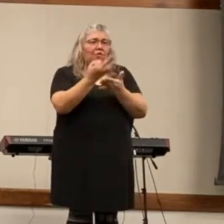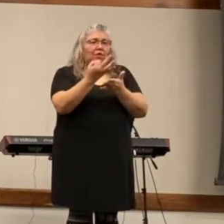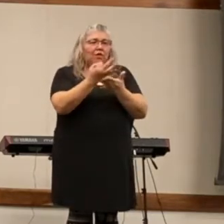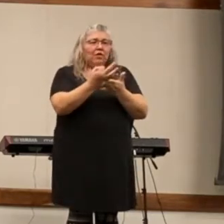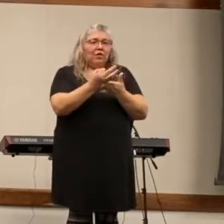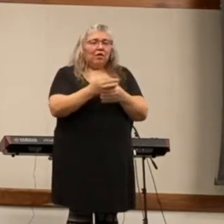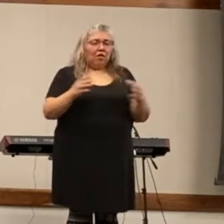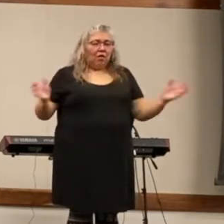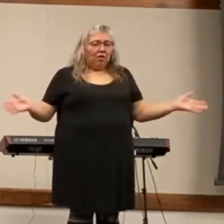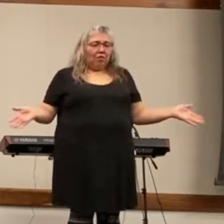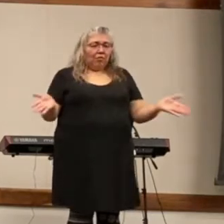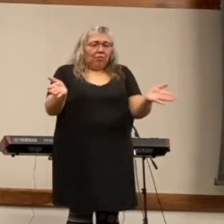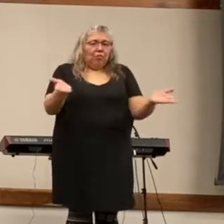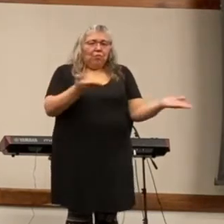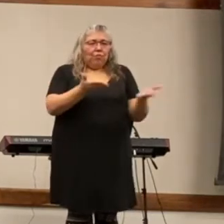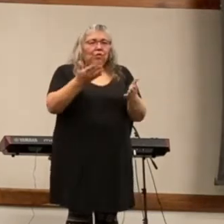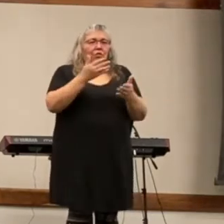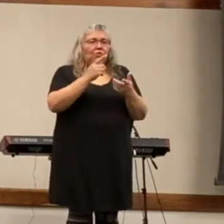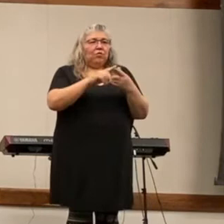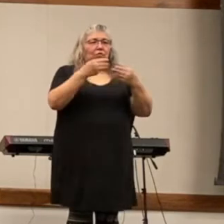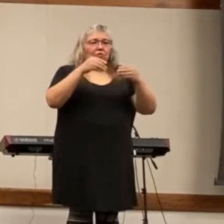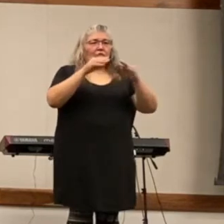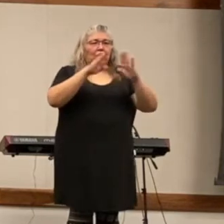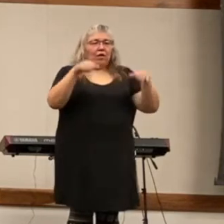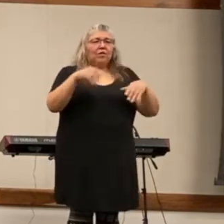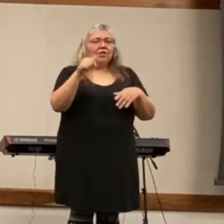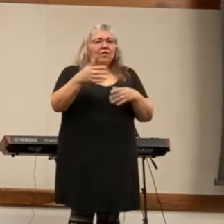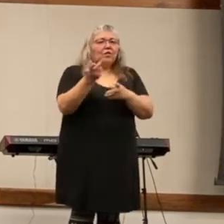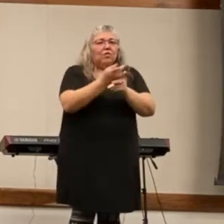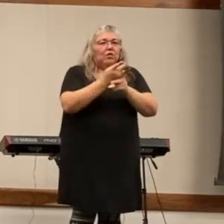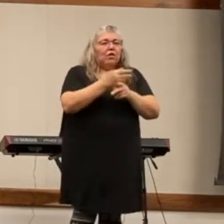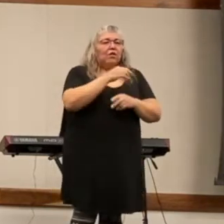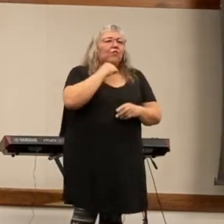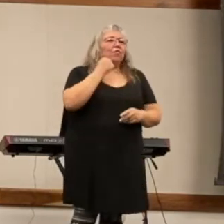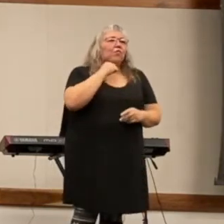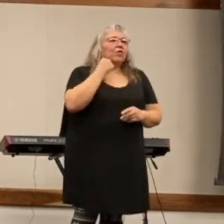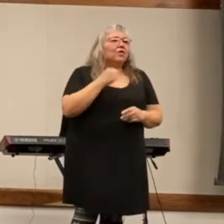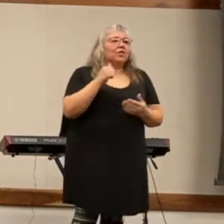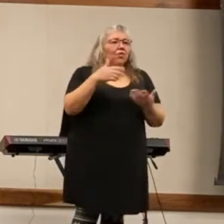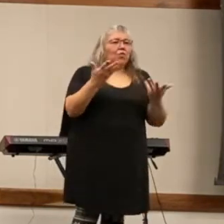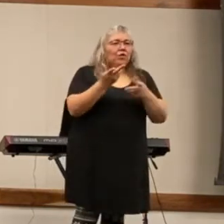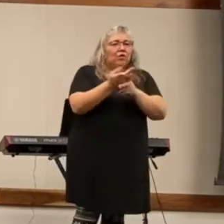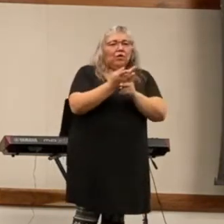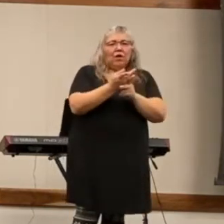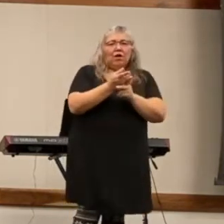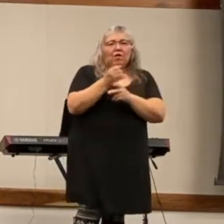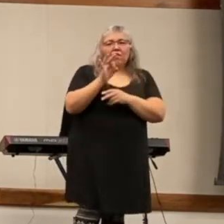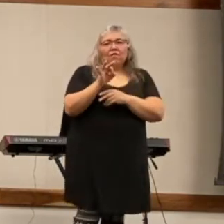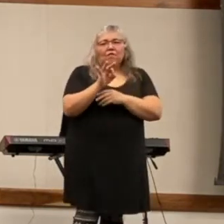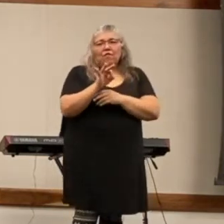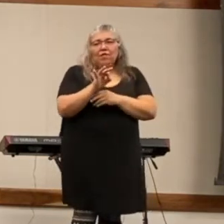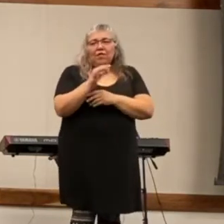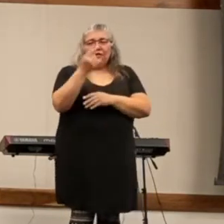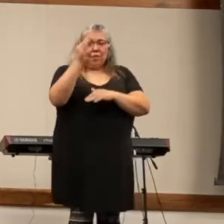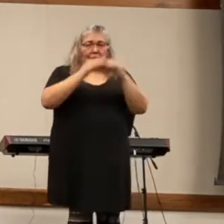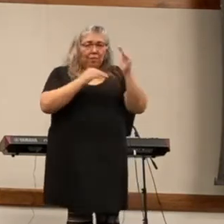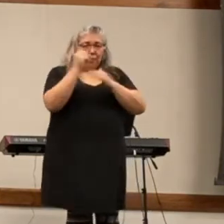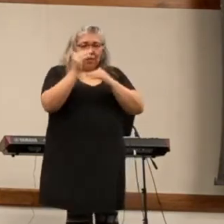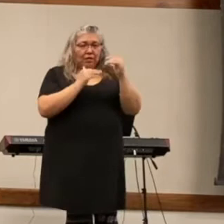storehouse, and this is what took care of the priests. This is what took care of the tabernacle, the